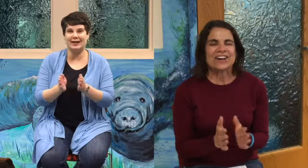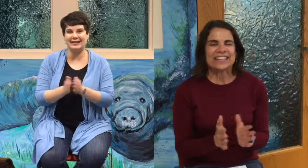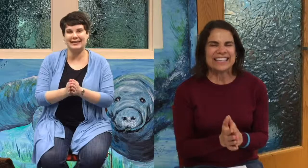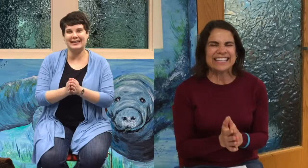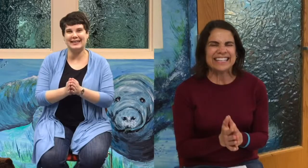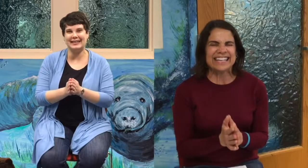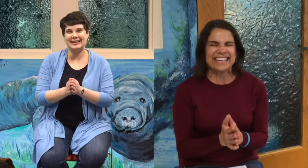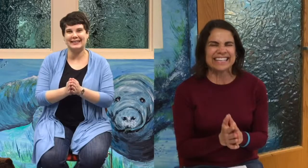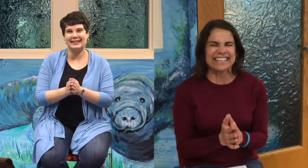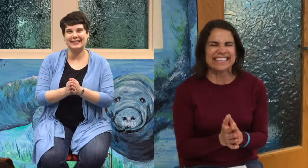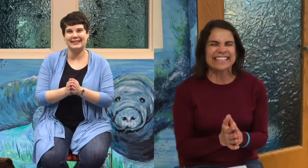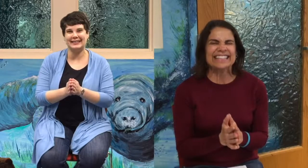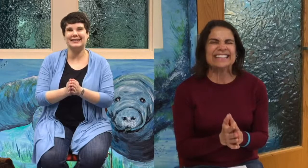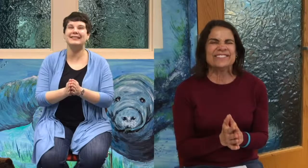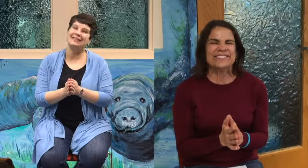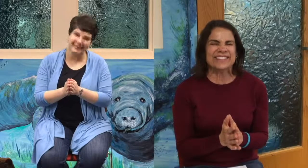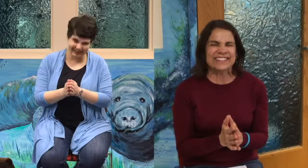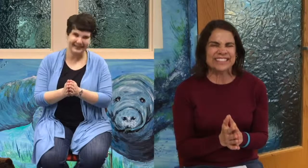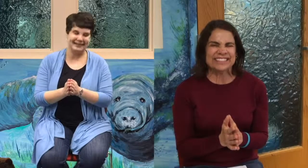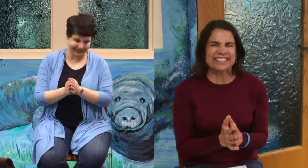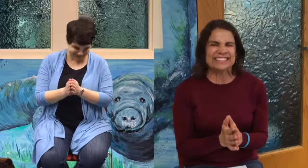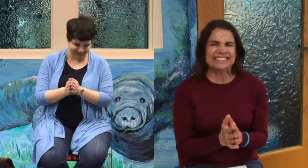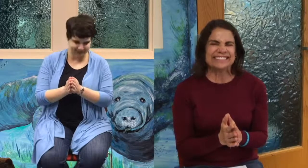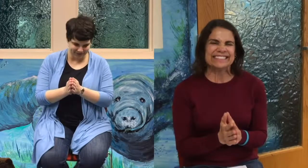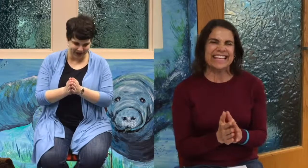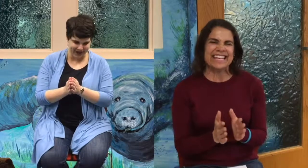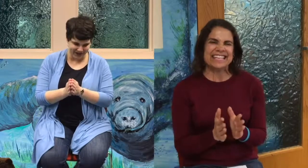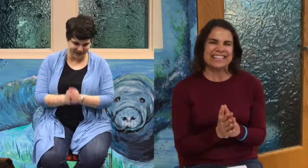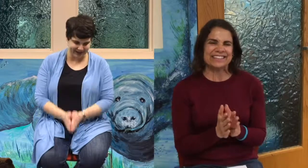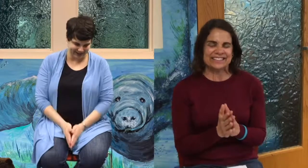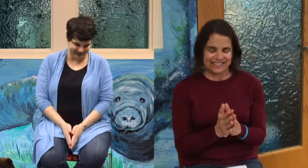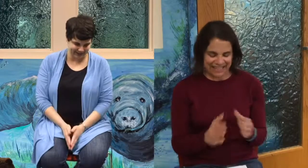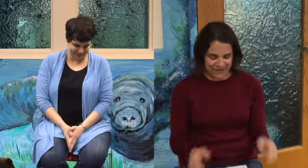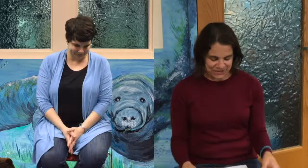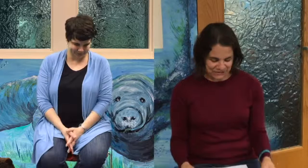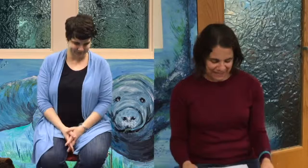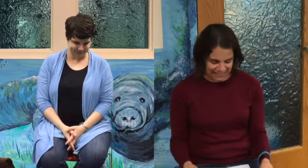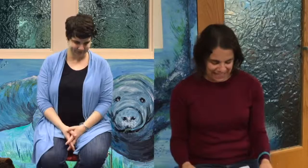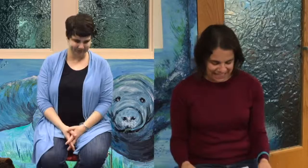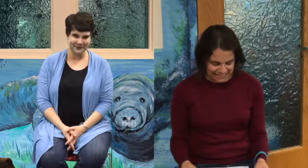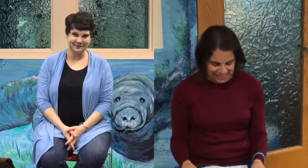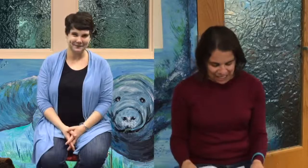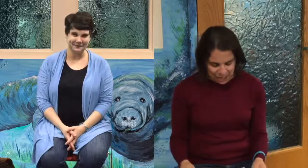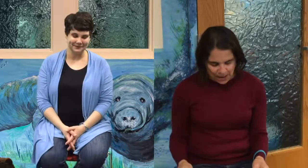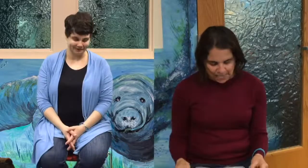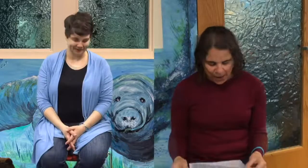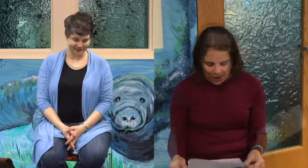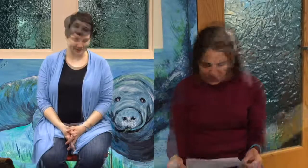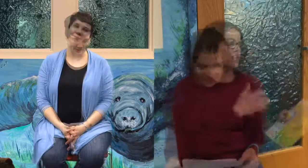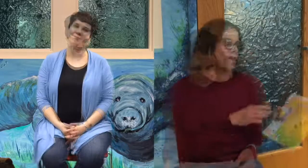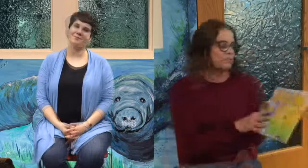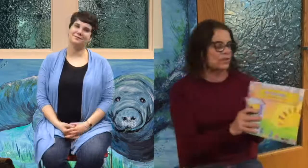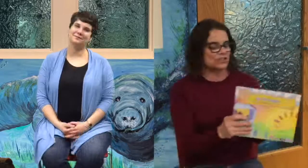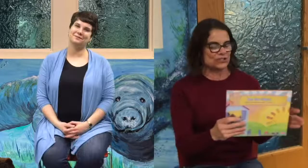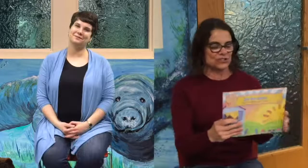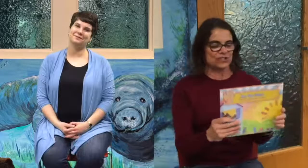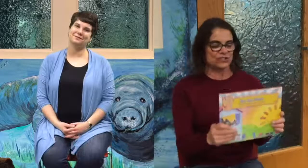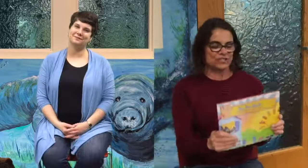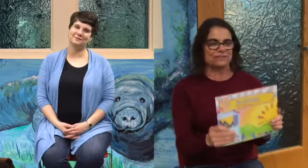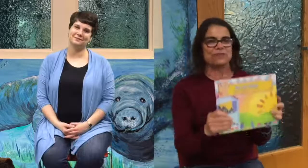doggy. Very good. Very Thank good. You. That was really nice. All right. I'm going to introduce the first